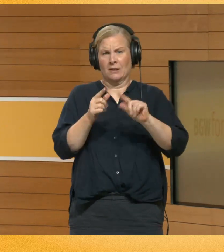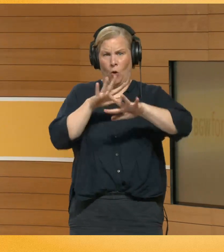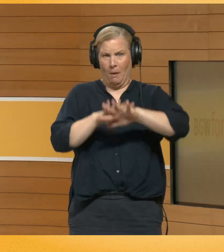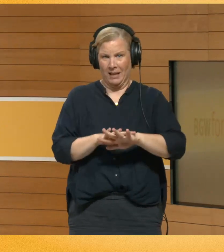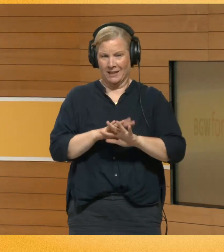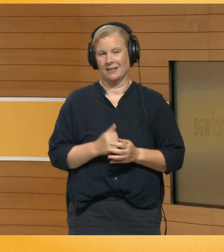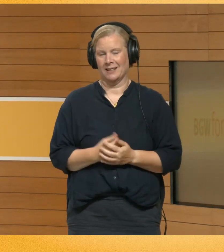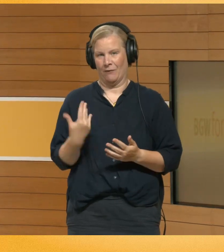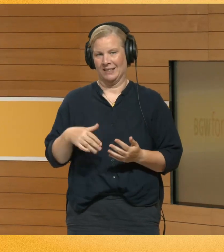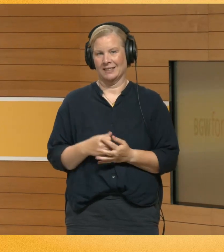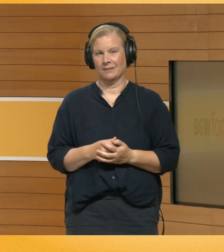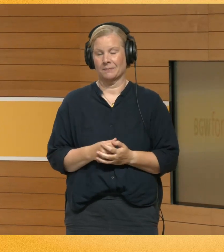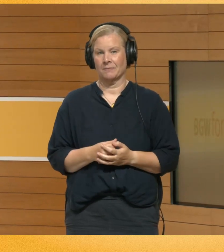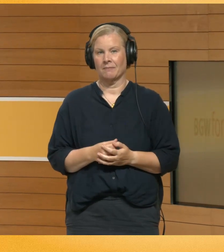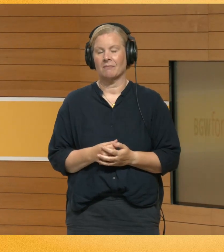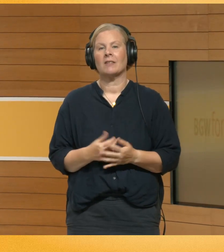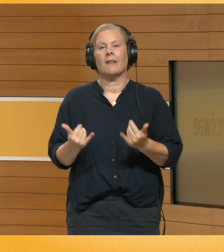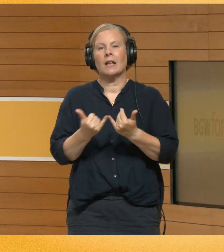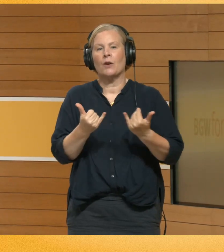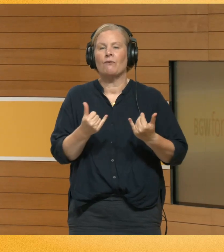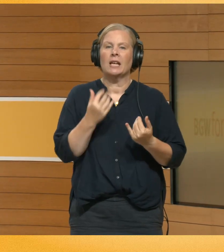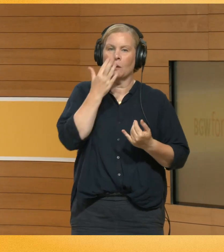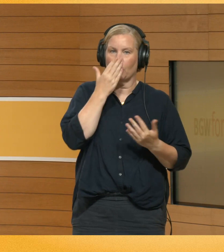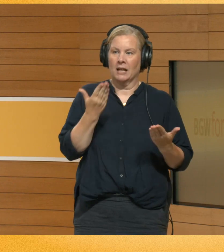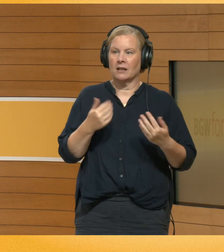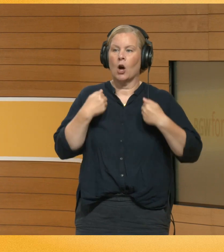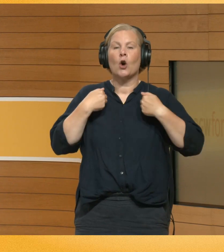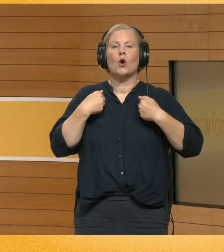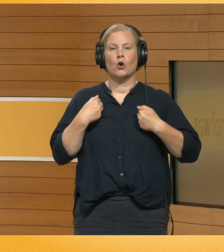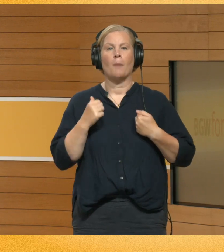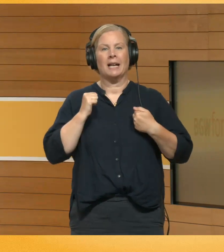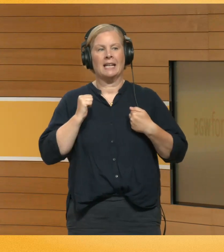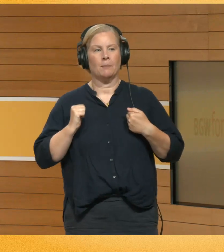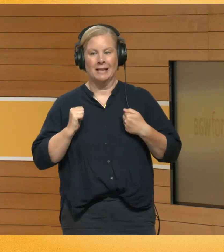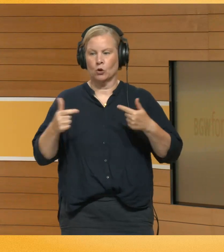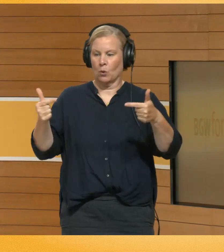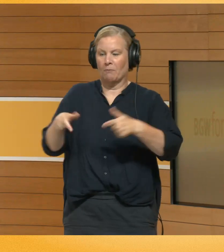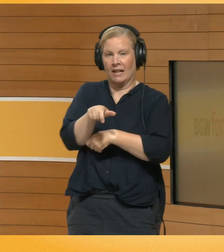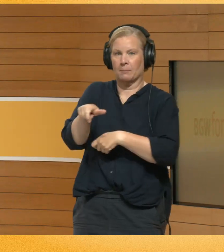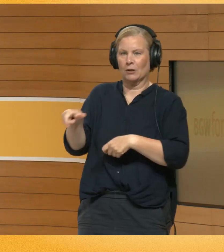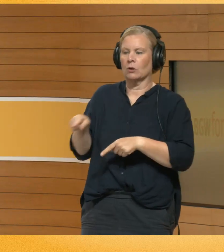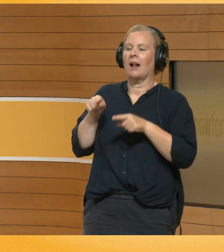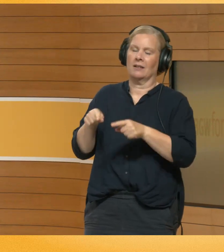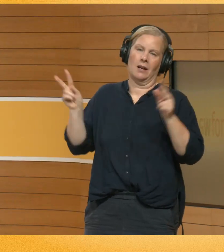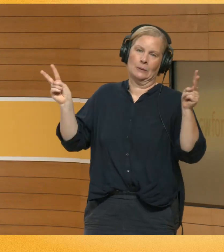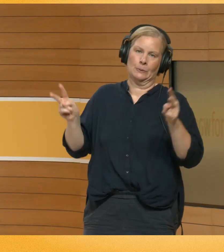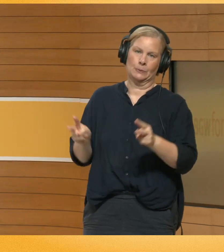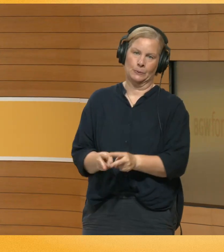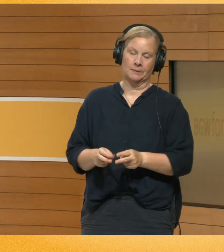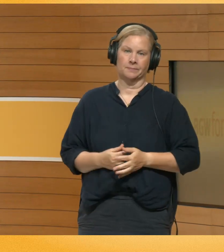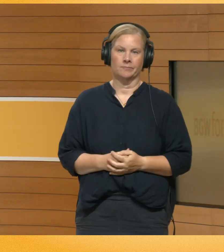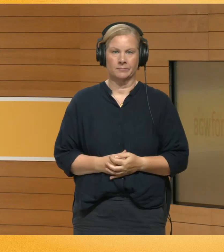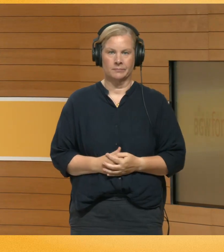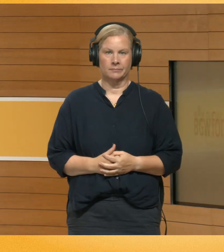a short overview of how we try to mitigate the physical